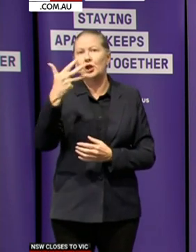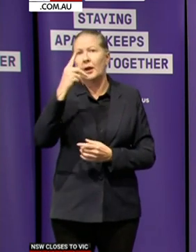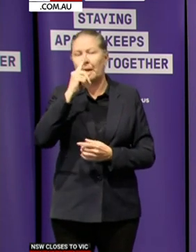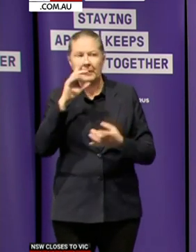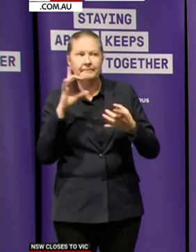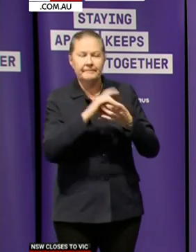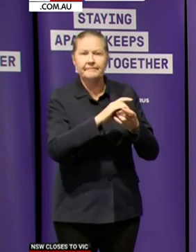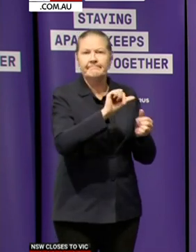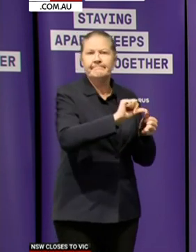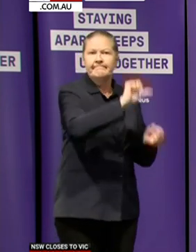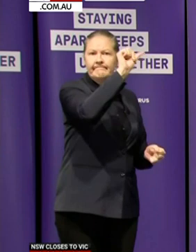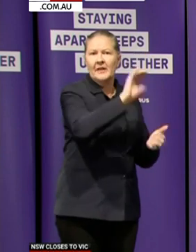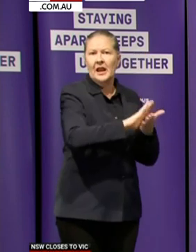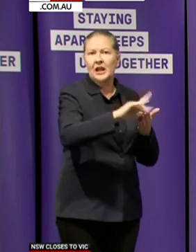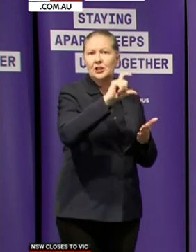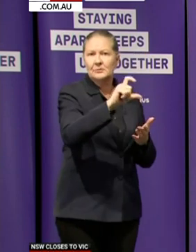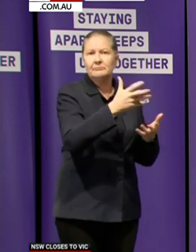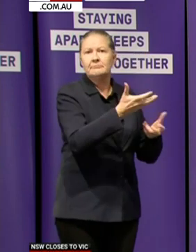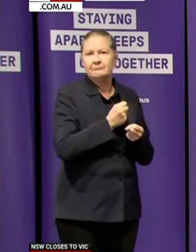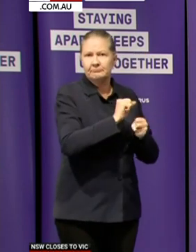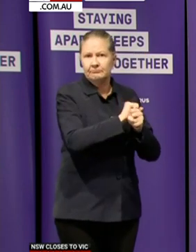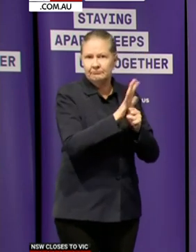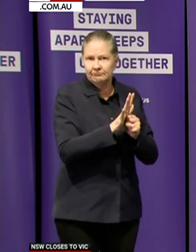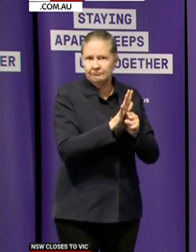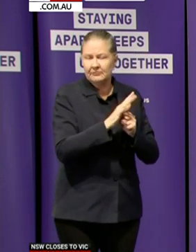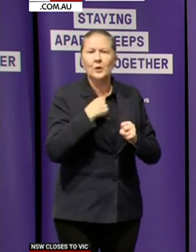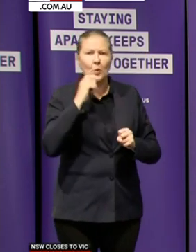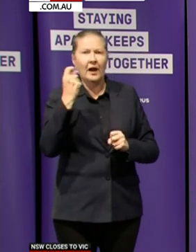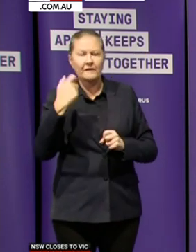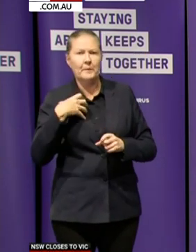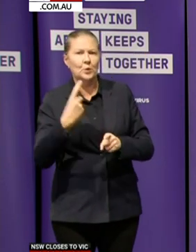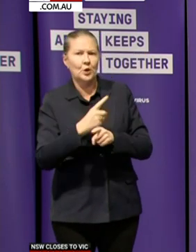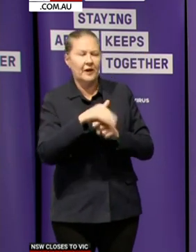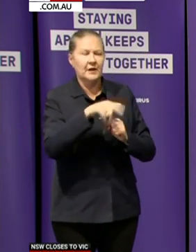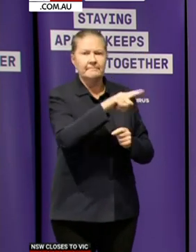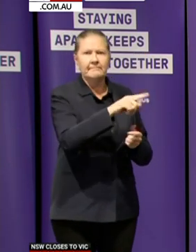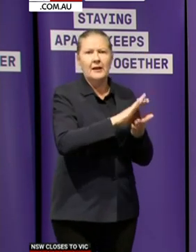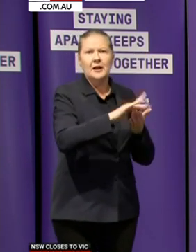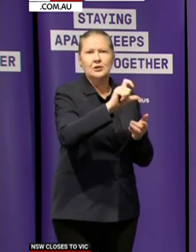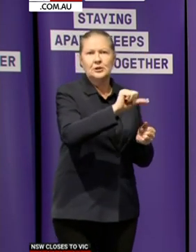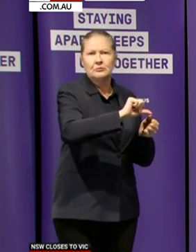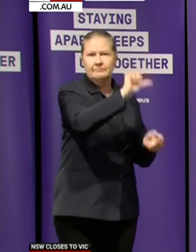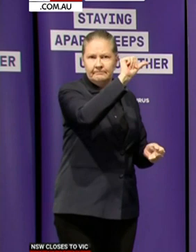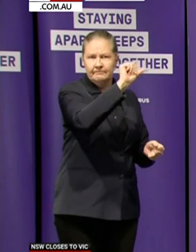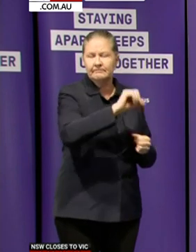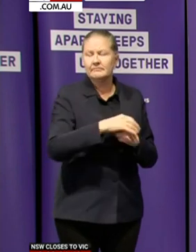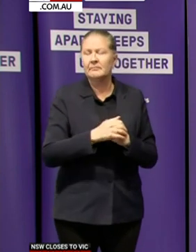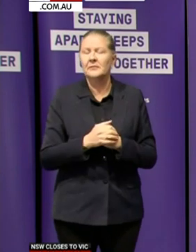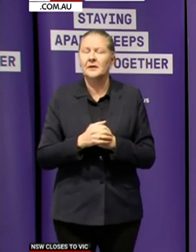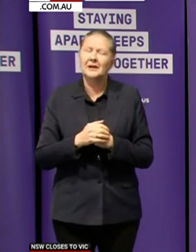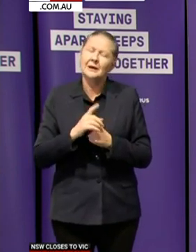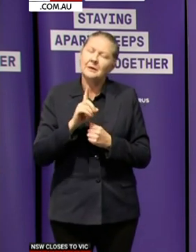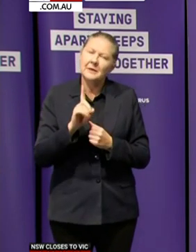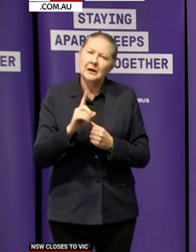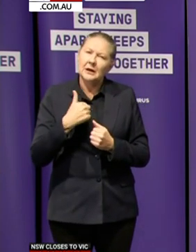towers in just a few moments. Before I do that, though, it is important that I make a